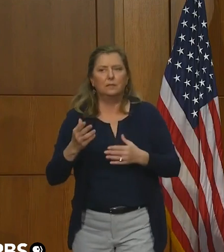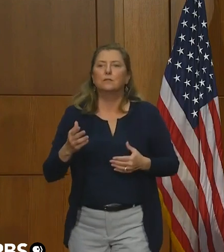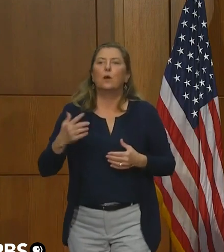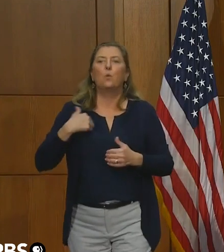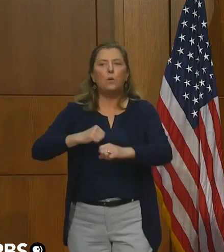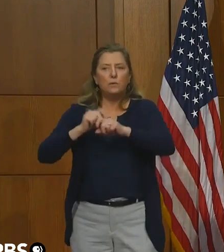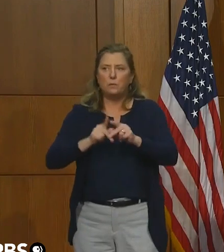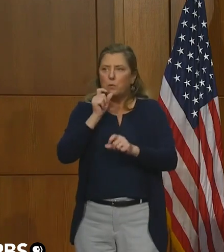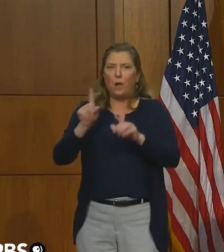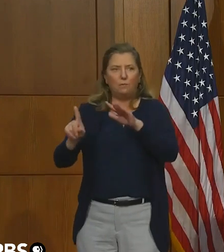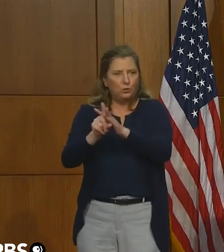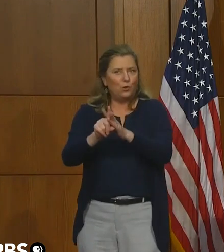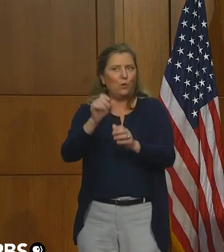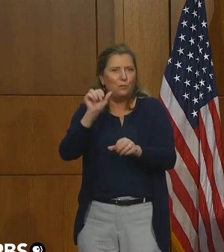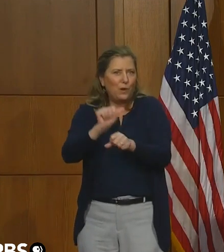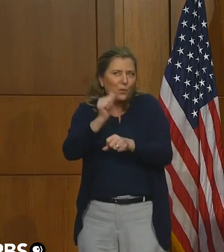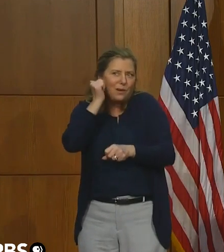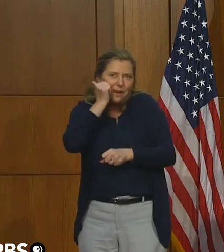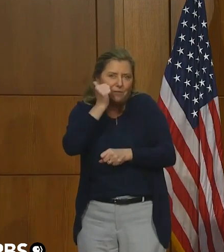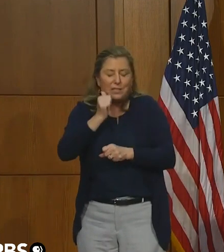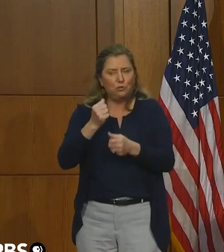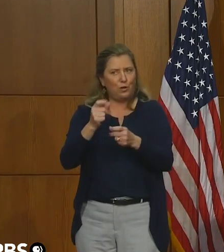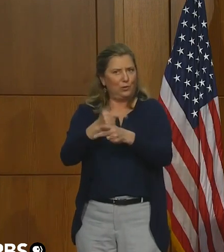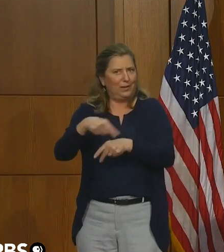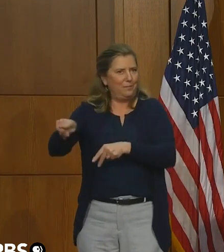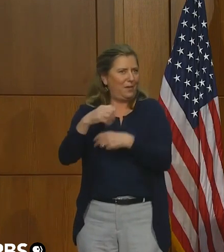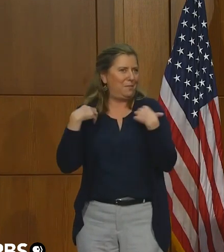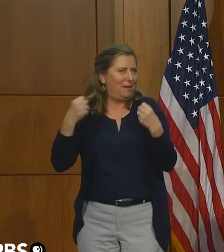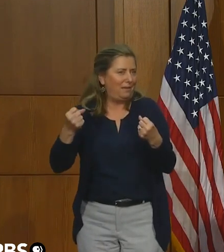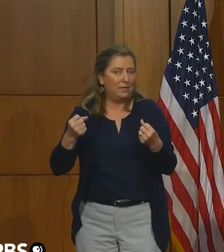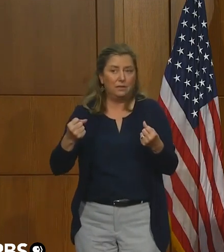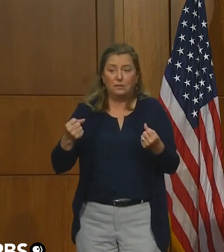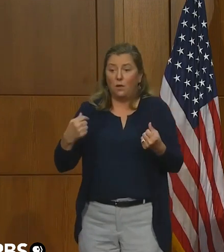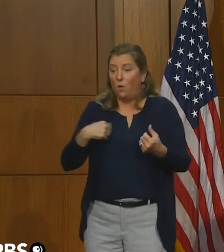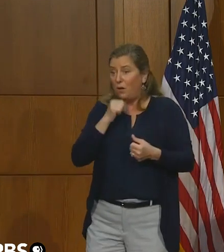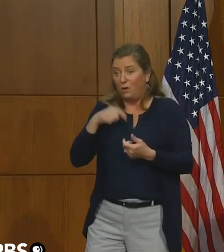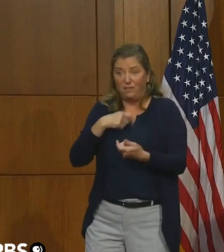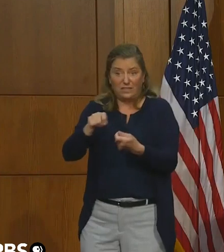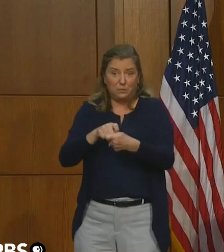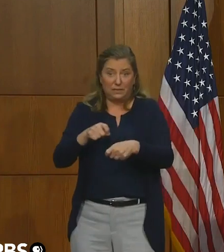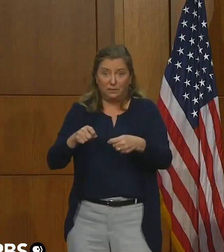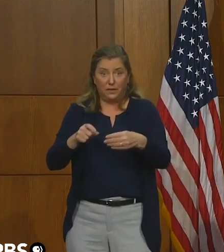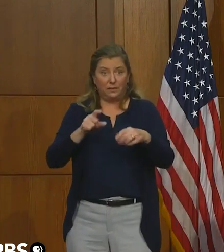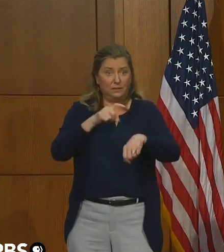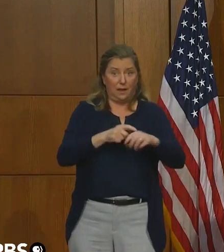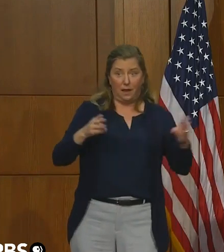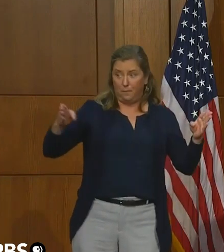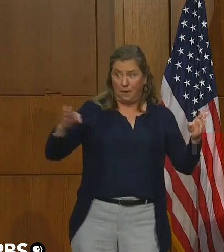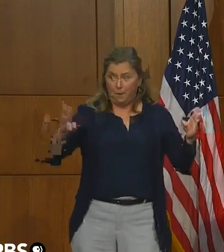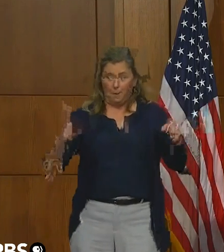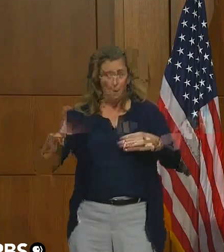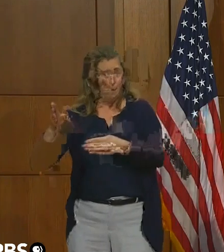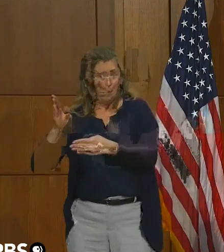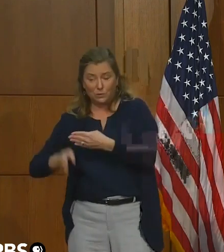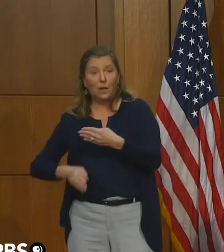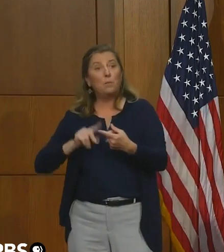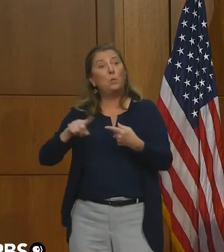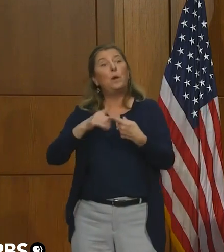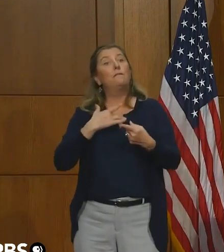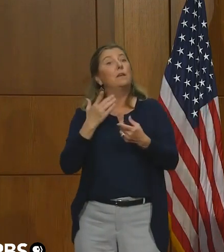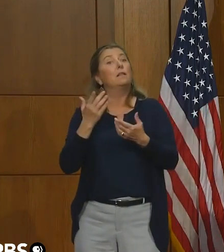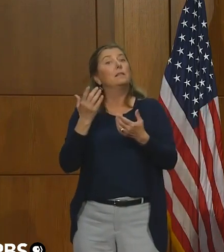to be at work every day to keep them as healthy as we can. So I don't have a given timeline, but as soon as it's safe to lift this